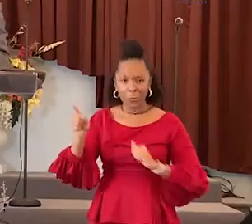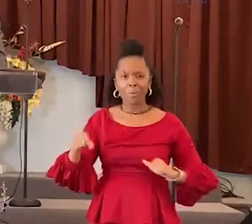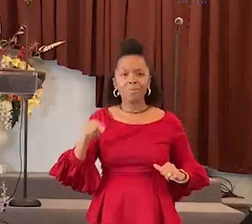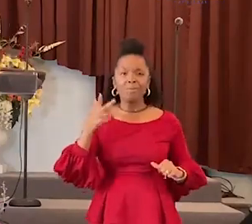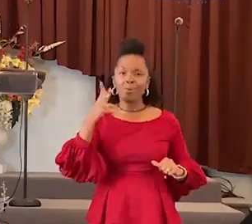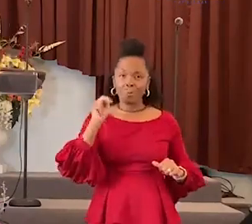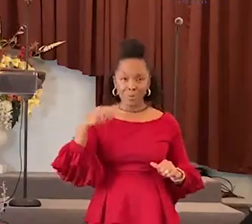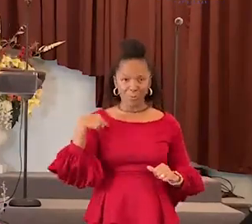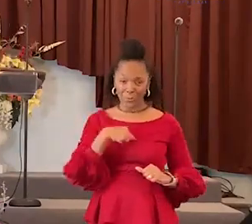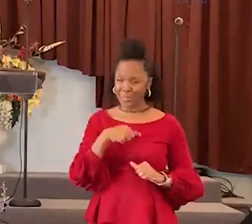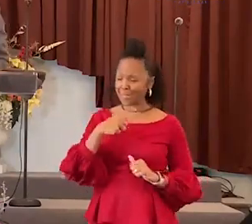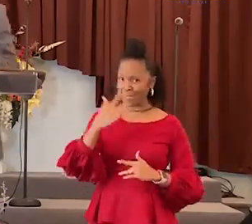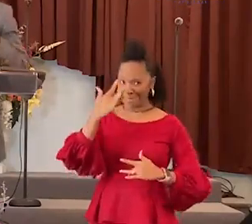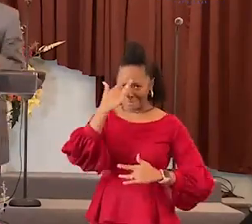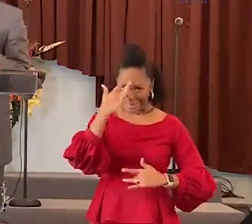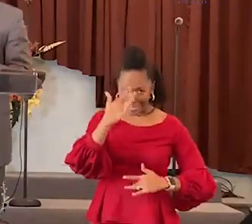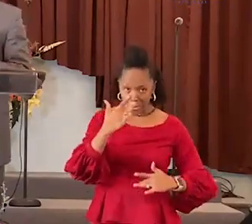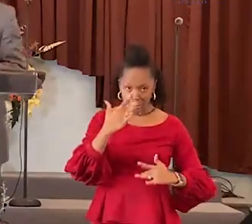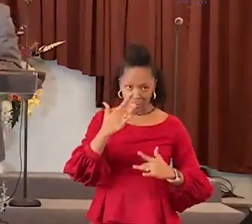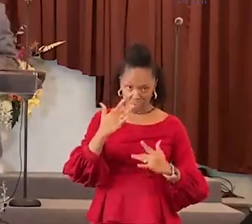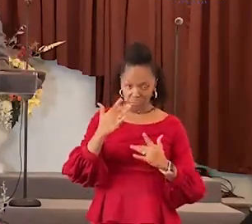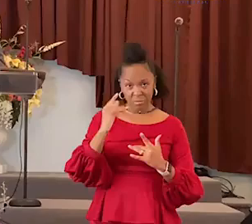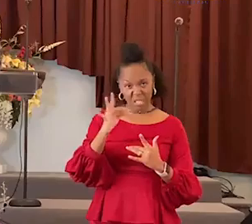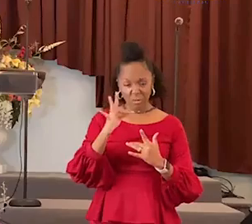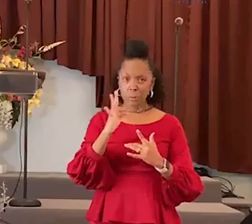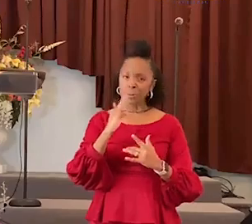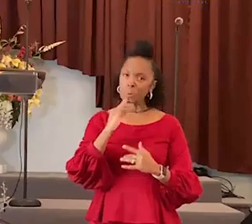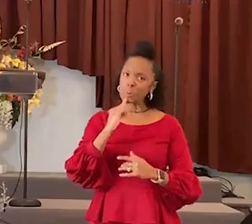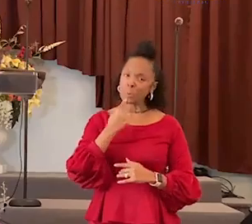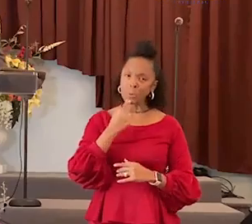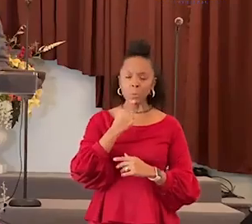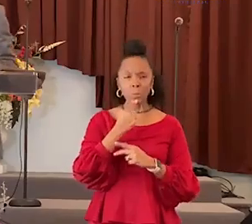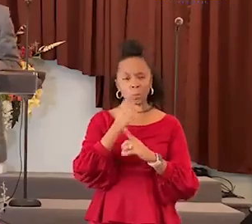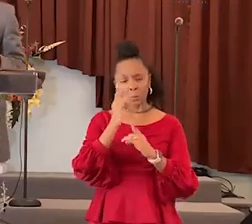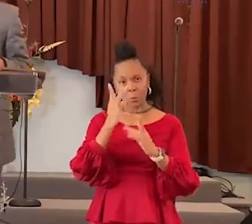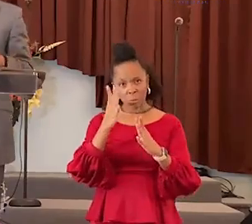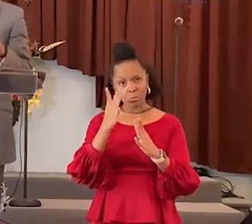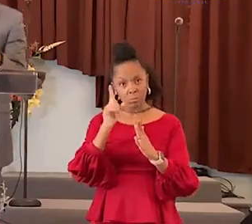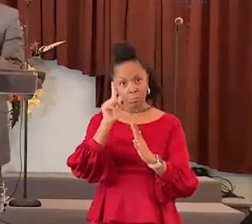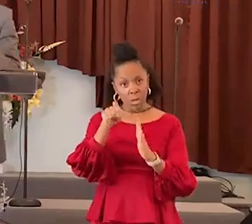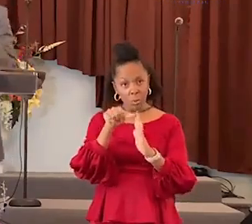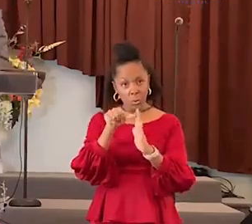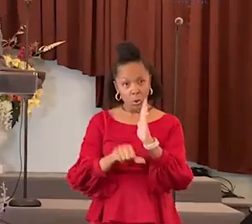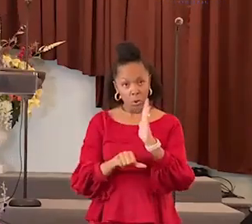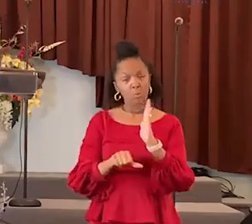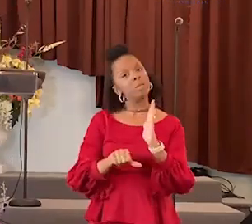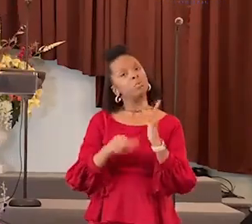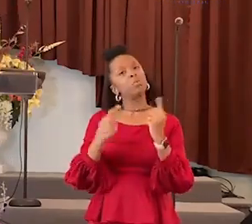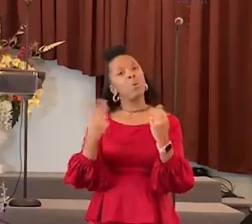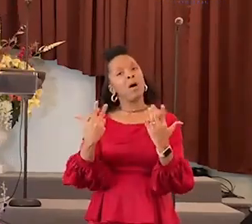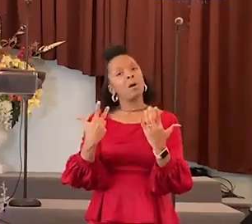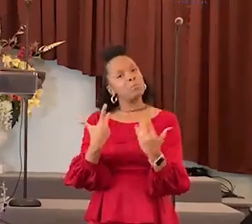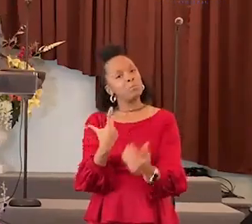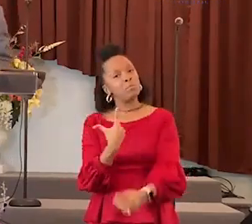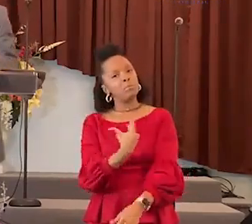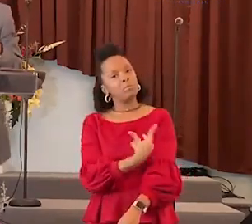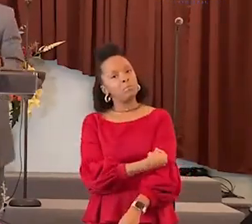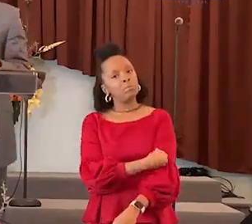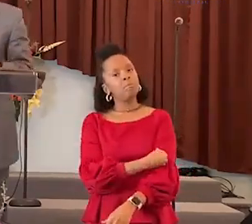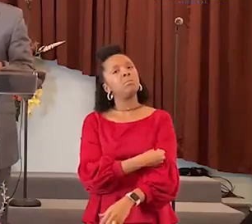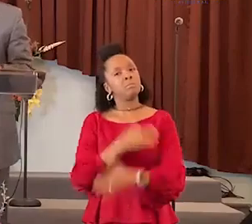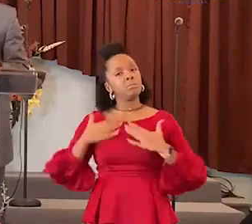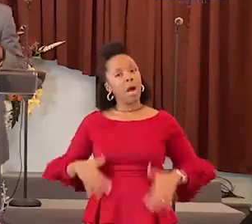we are sedated, yeah, placed on a deep sleep. So even by heavy medication, that the body and the mind may begin to start